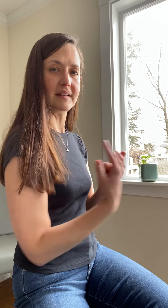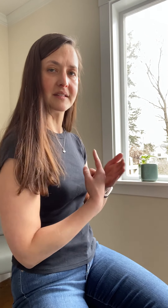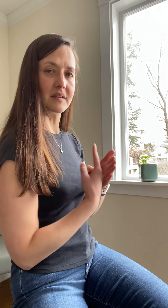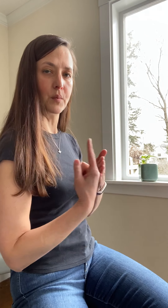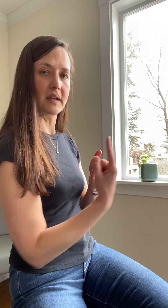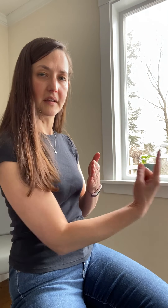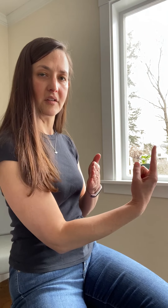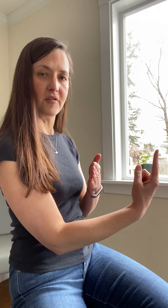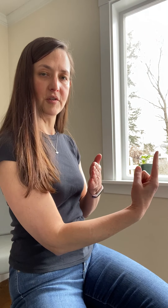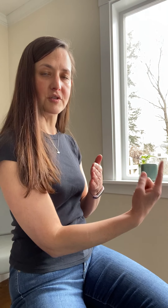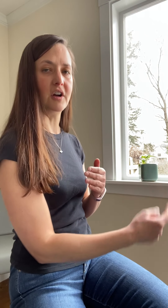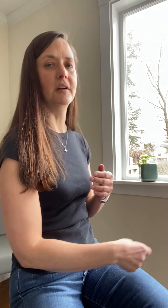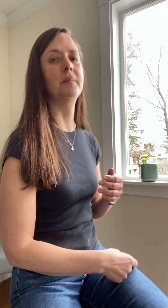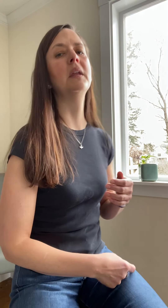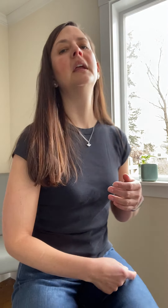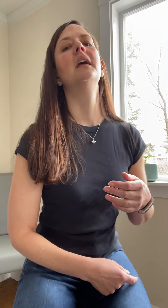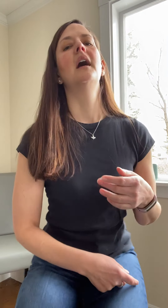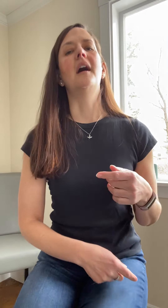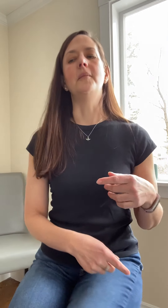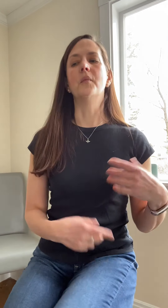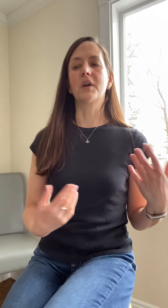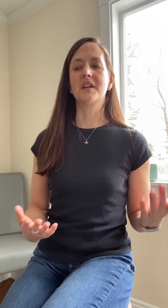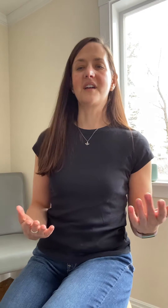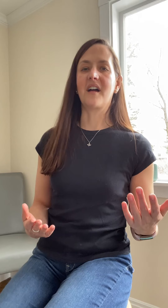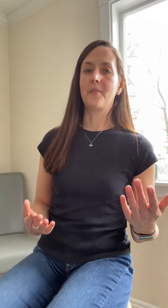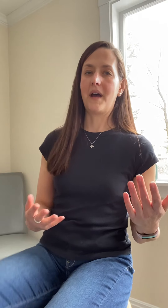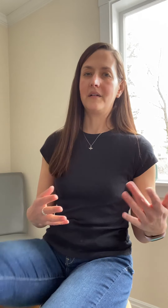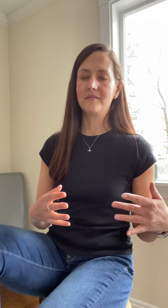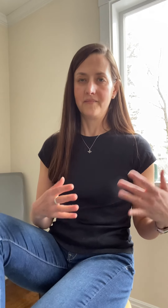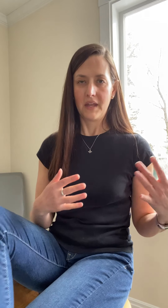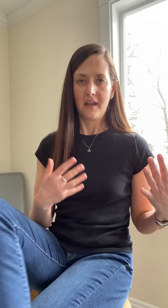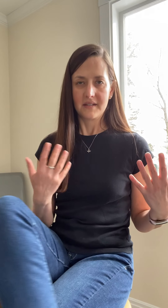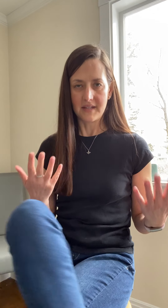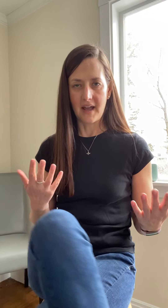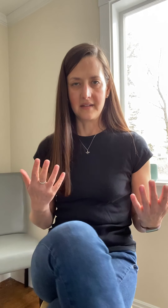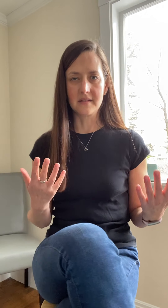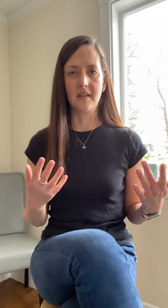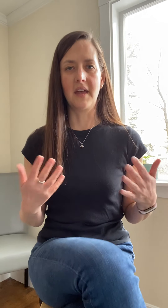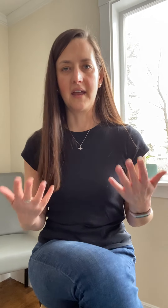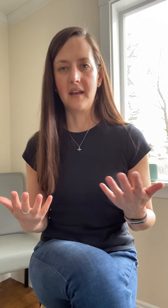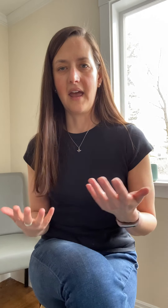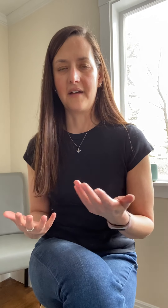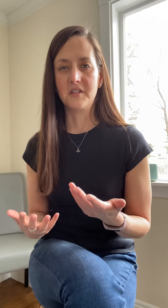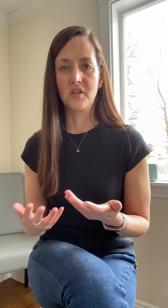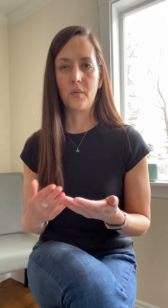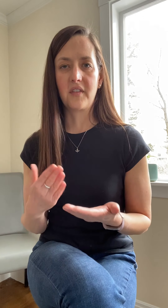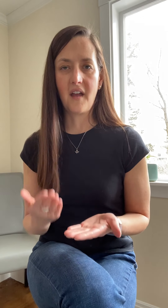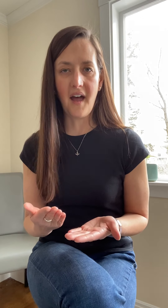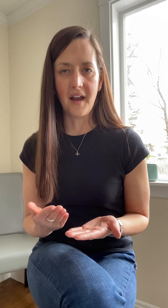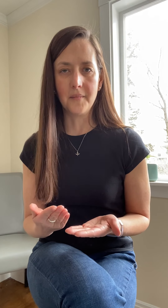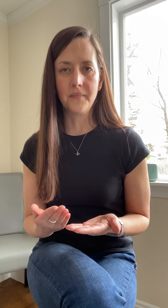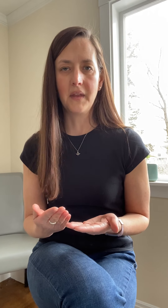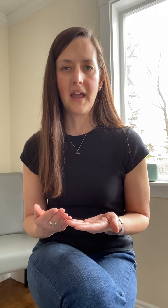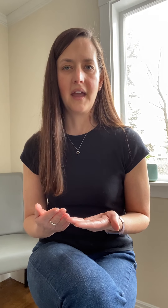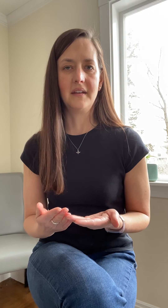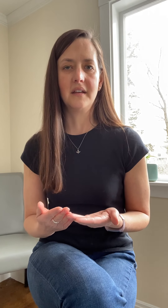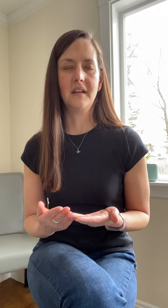that's the week into the future, we're gonna talk about signs that have to do with time, and